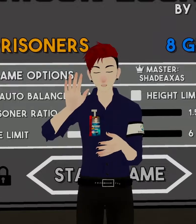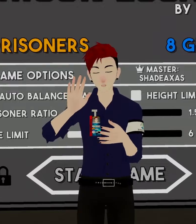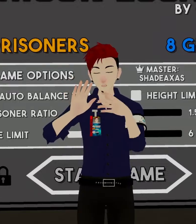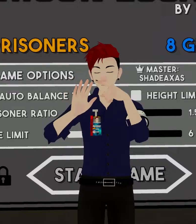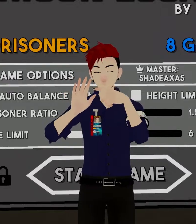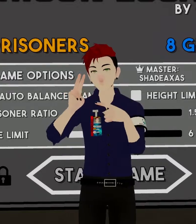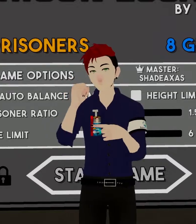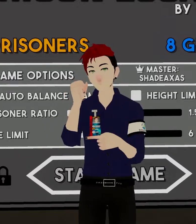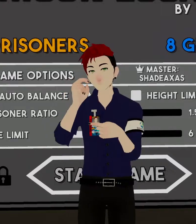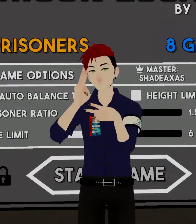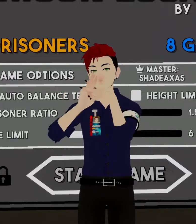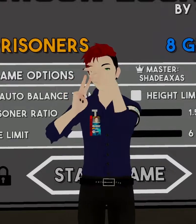So